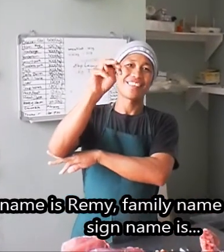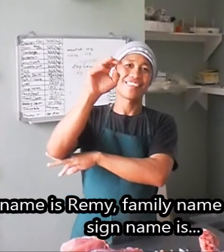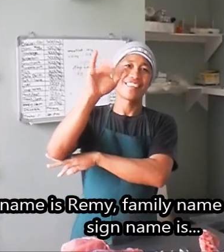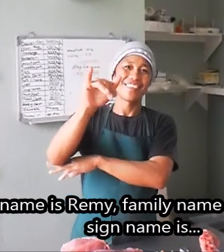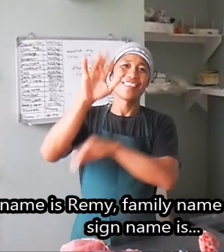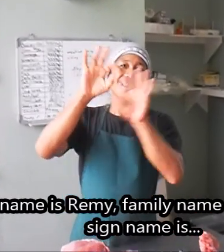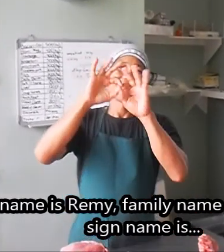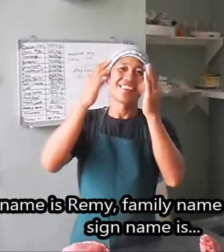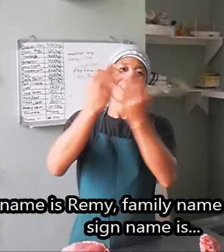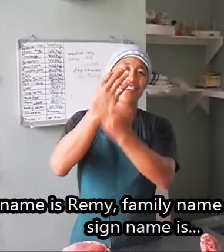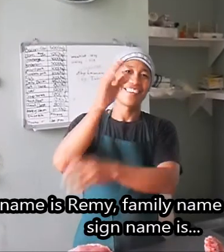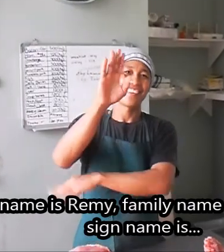Remy